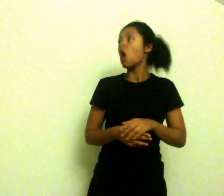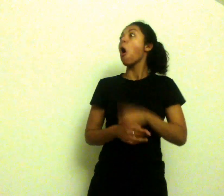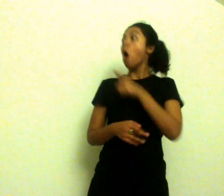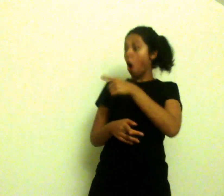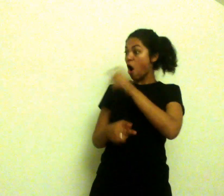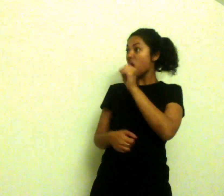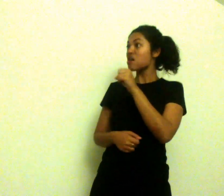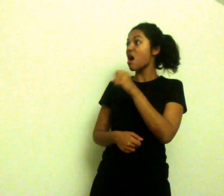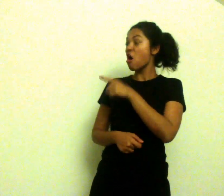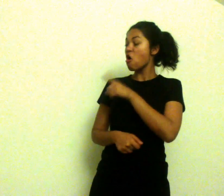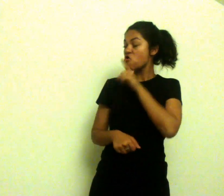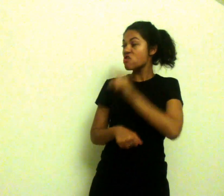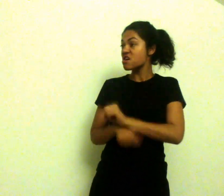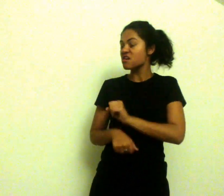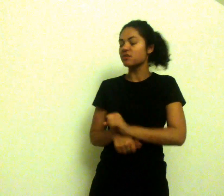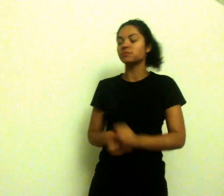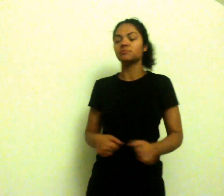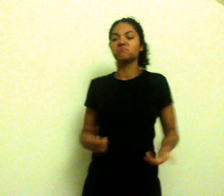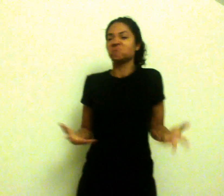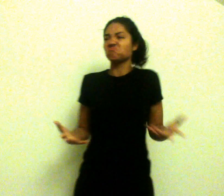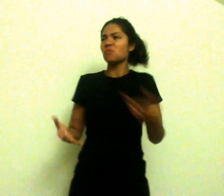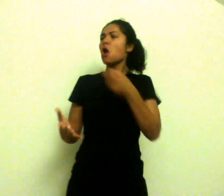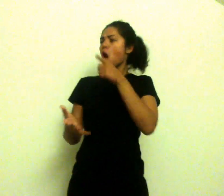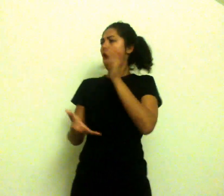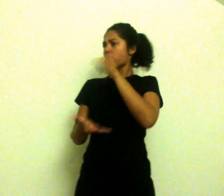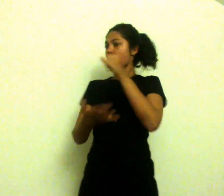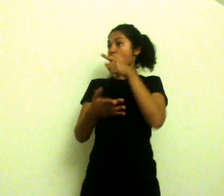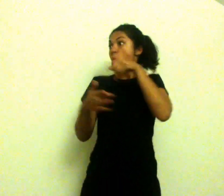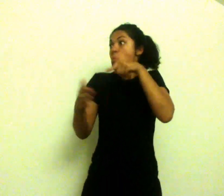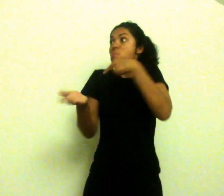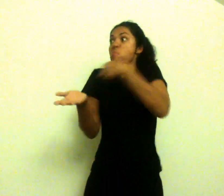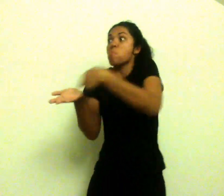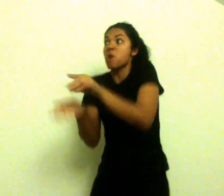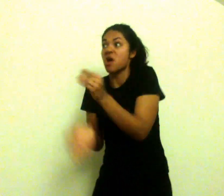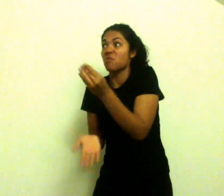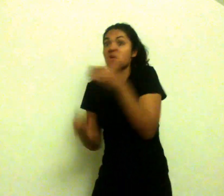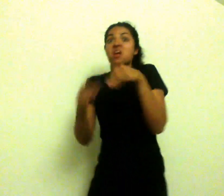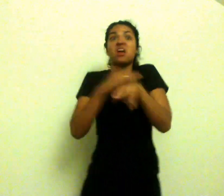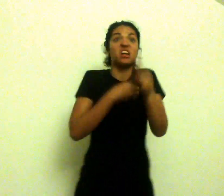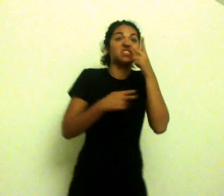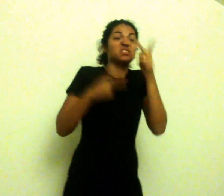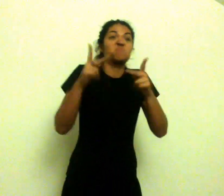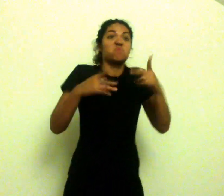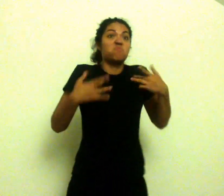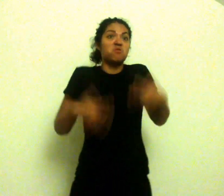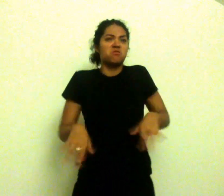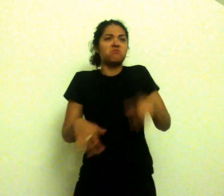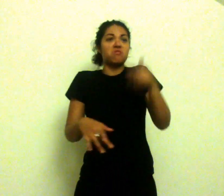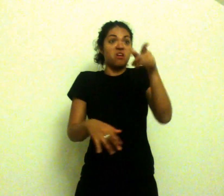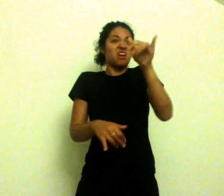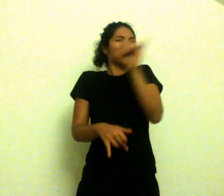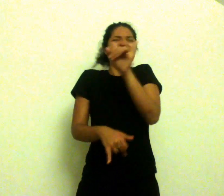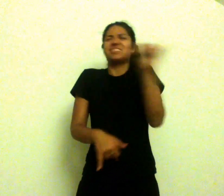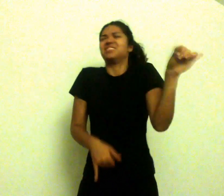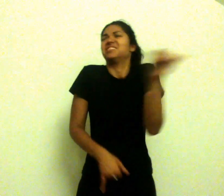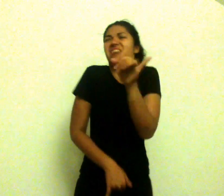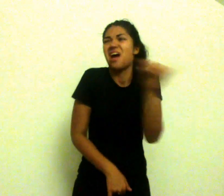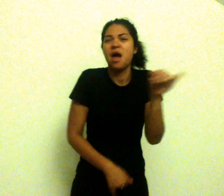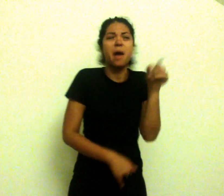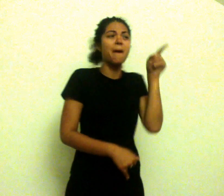unclothed people present in that art gallery? Yes. Would you please explain to this jury why you paid to do that,